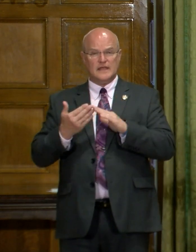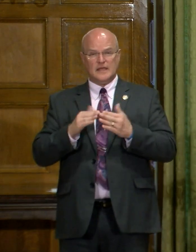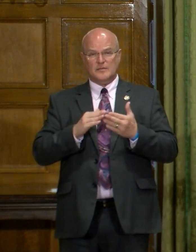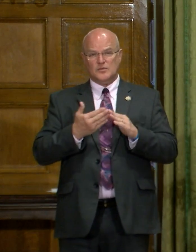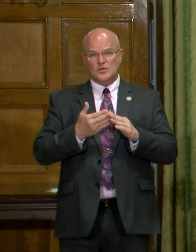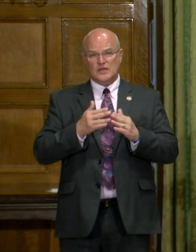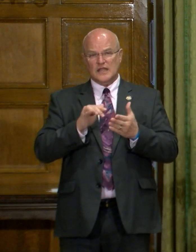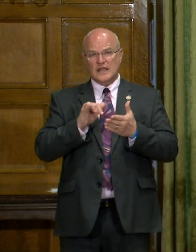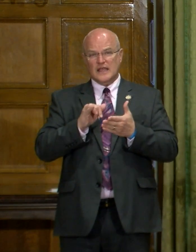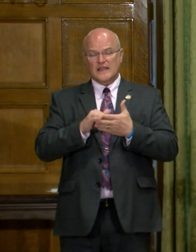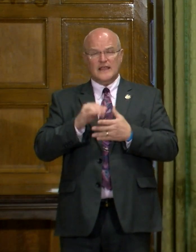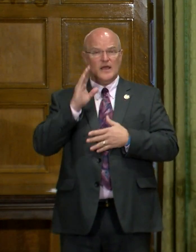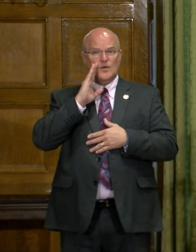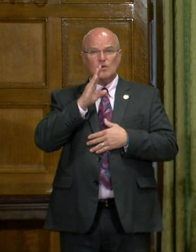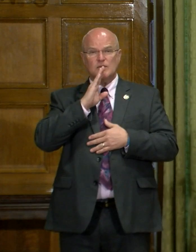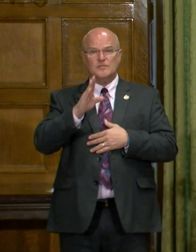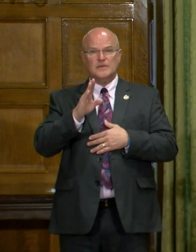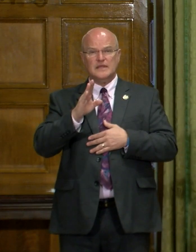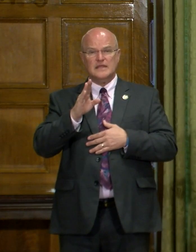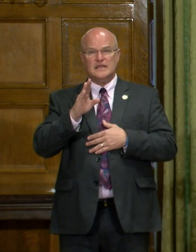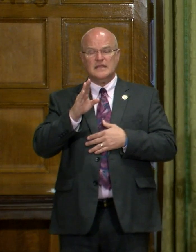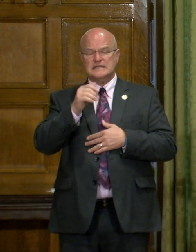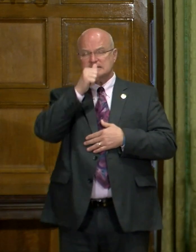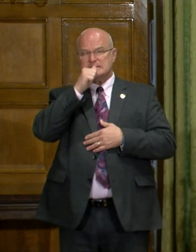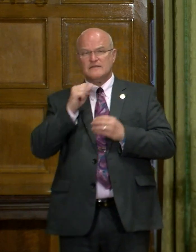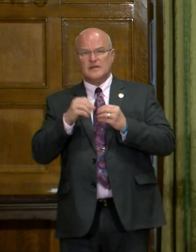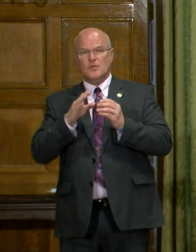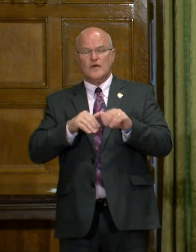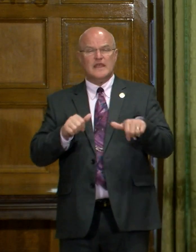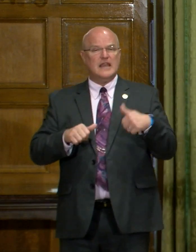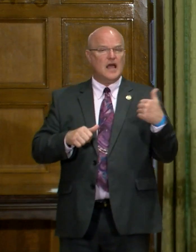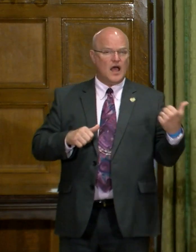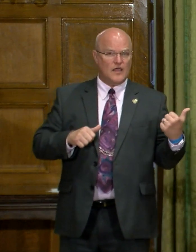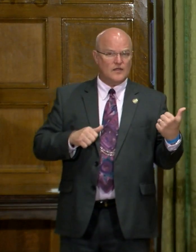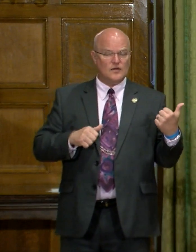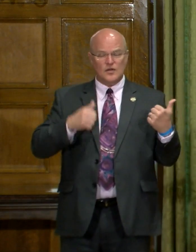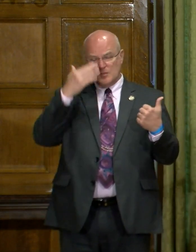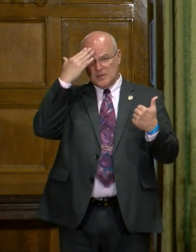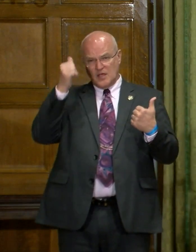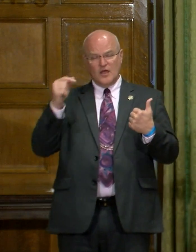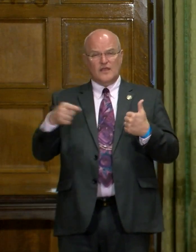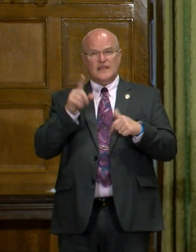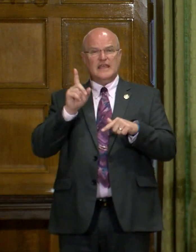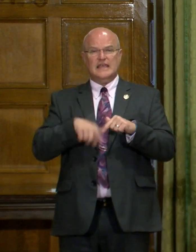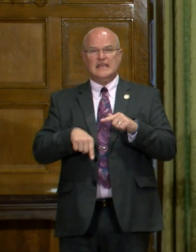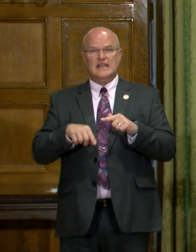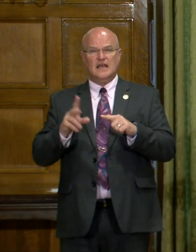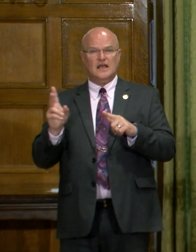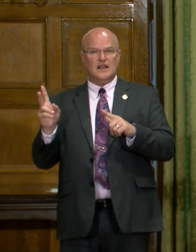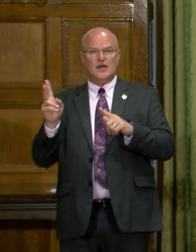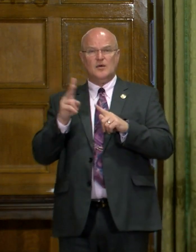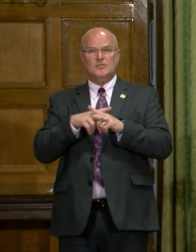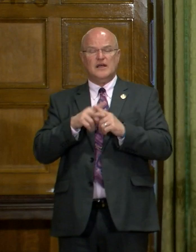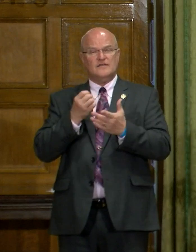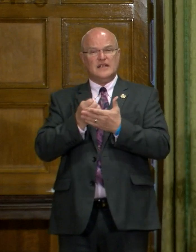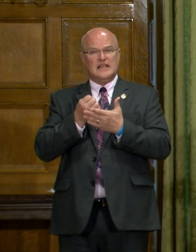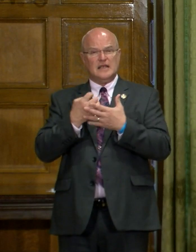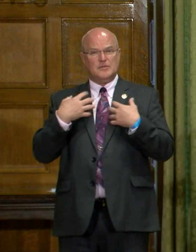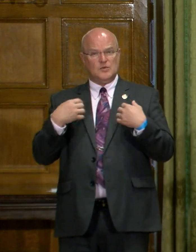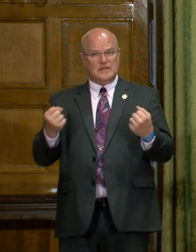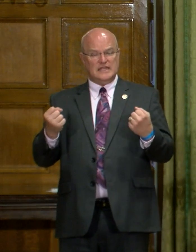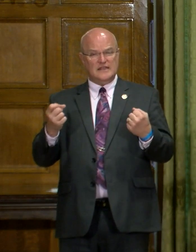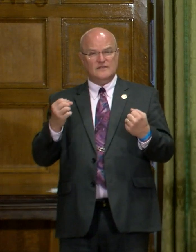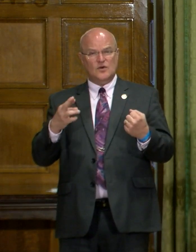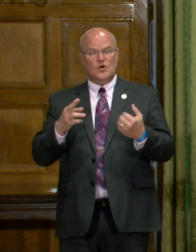community that will be suffering more than others because they cannot apply for economically